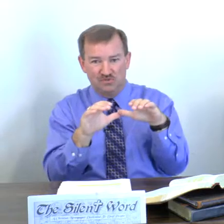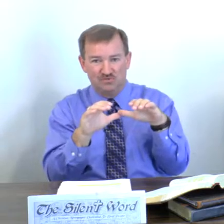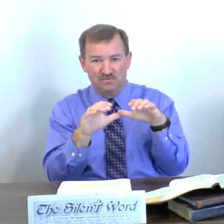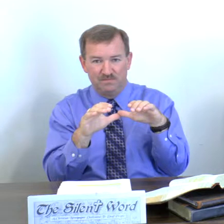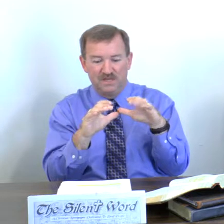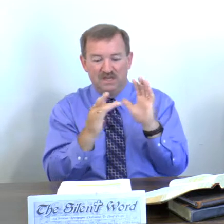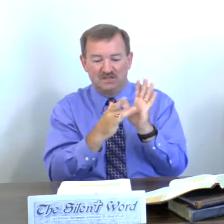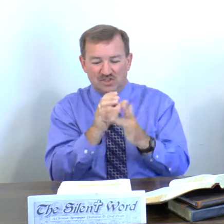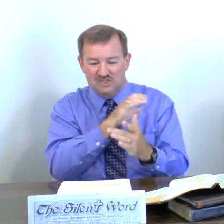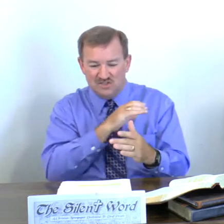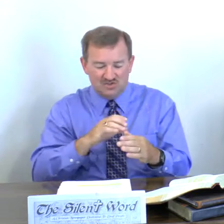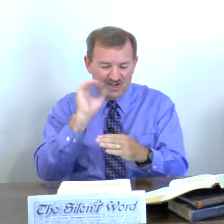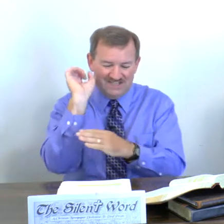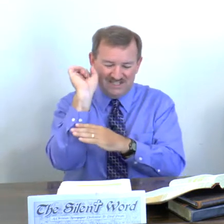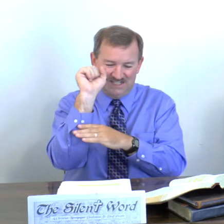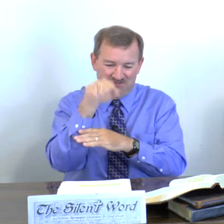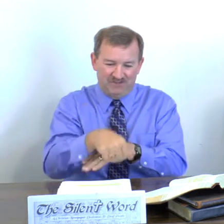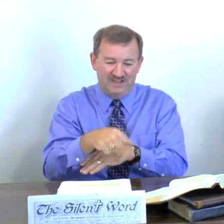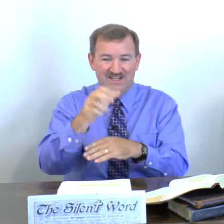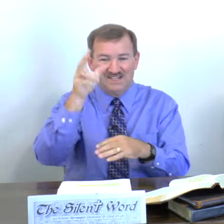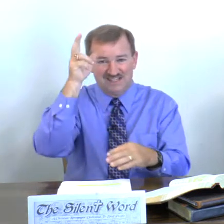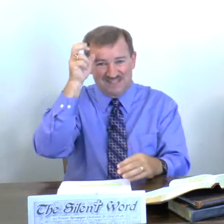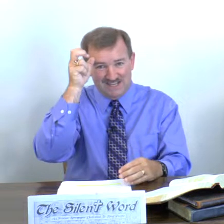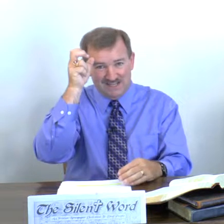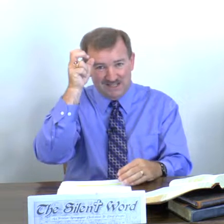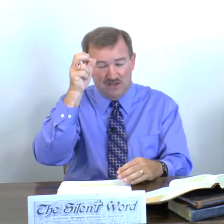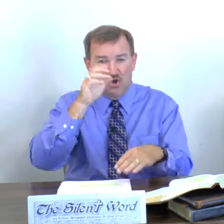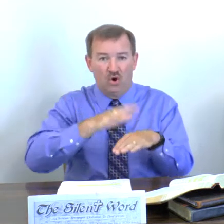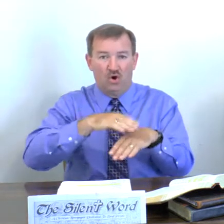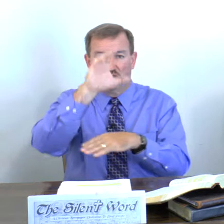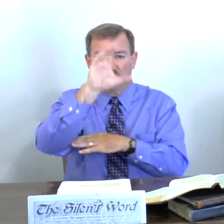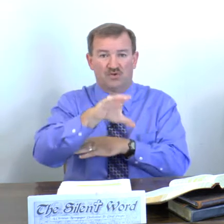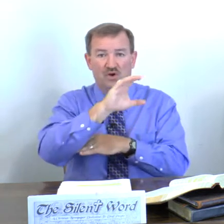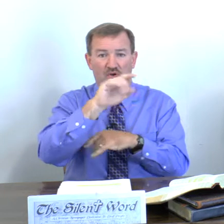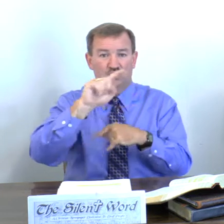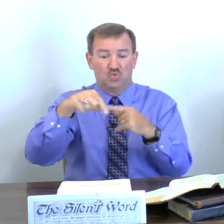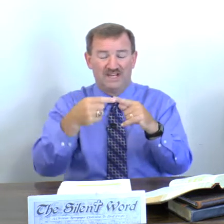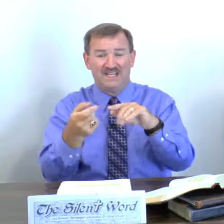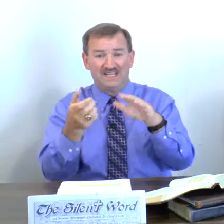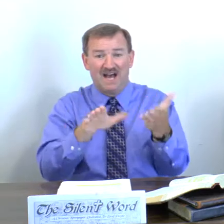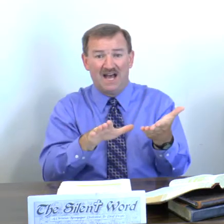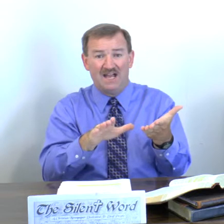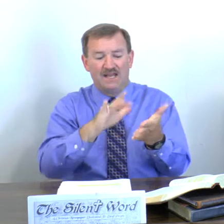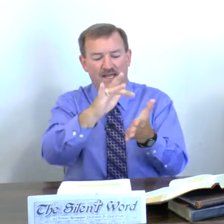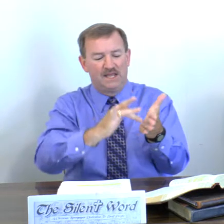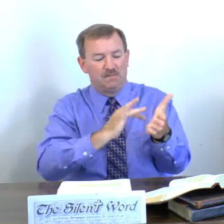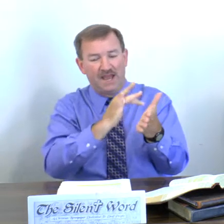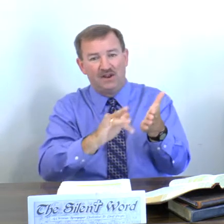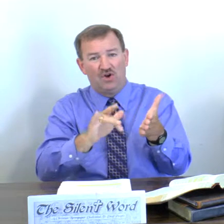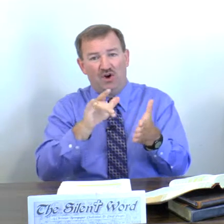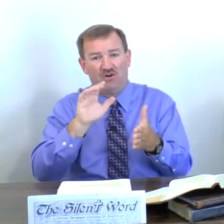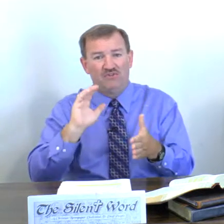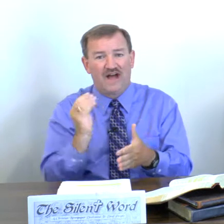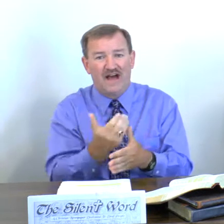tomb, Jesus Christ defeated Satan on the cross. When he died, he paid off